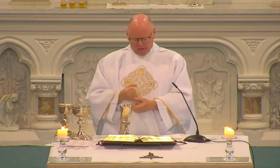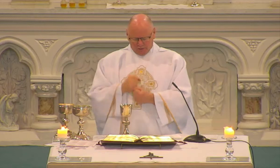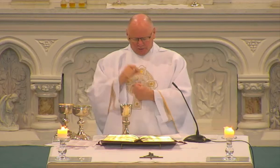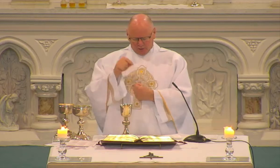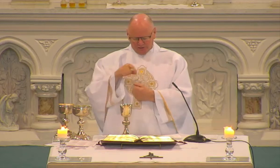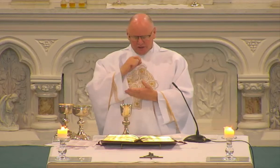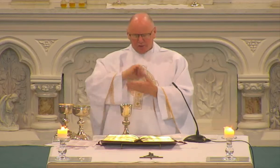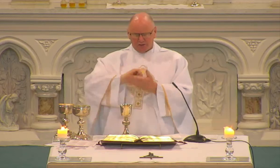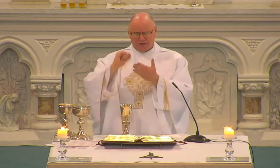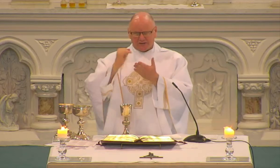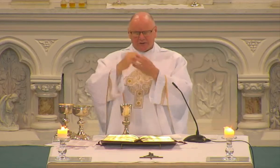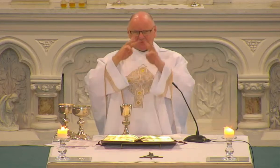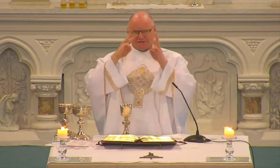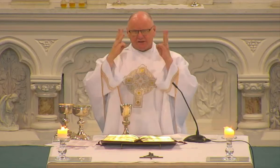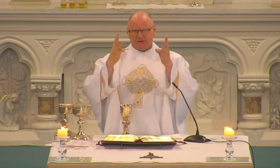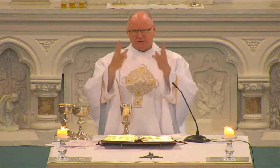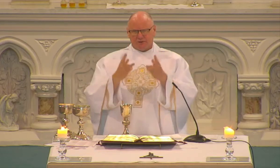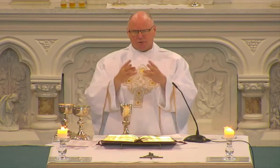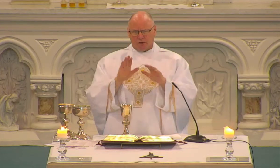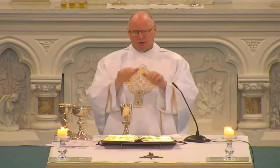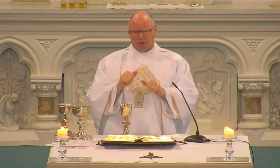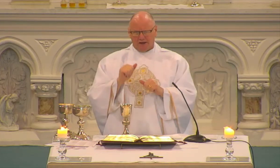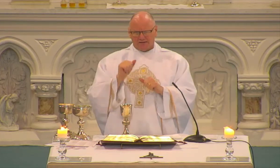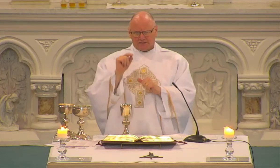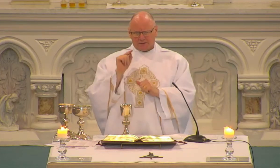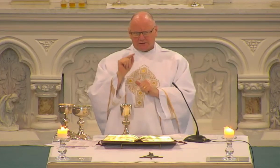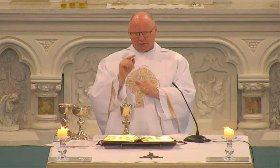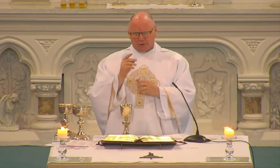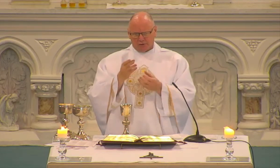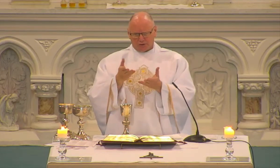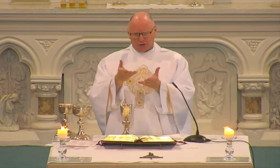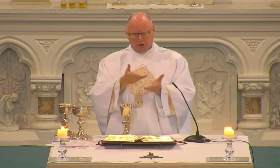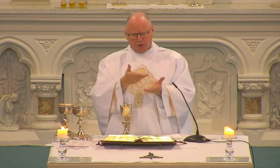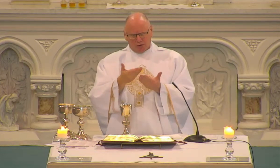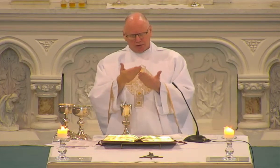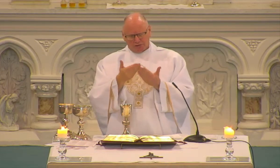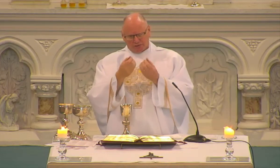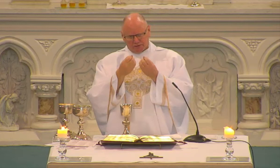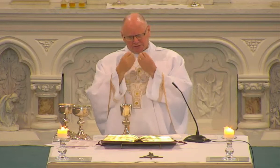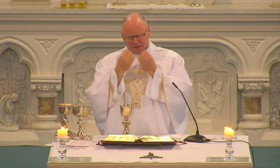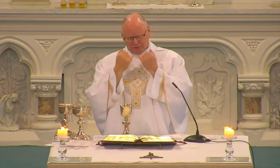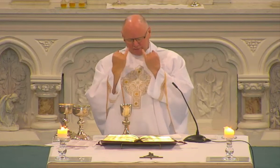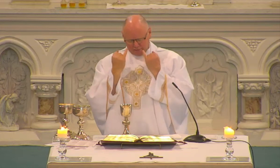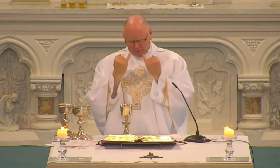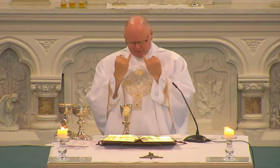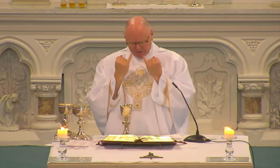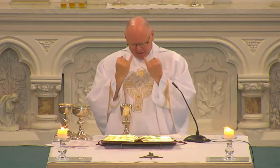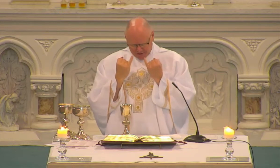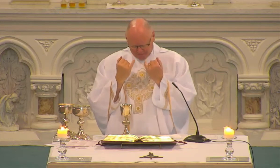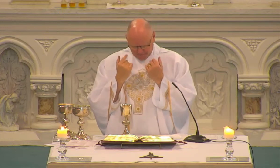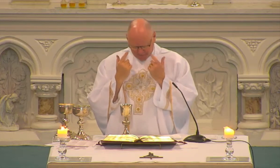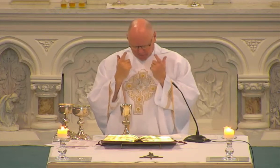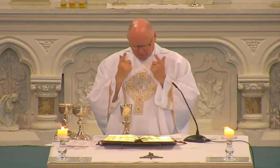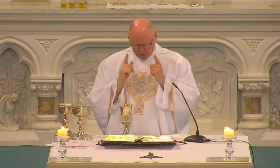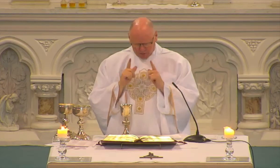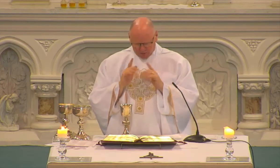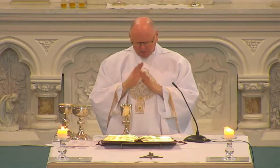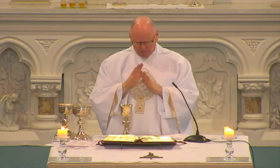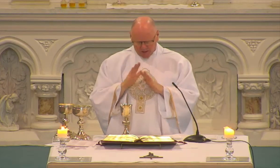Behold him who takes away the sins of the world. Blessed are those called to the supper of the Lamb. Lord, I am